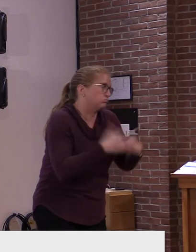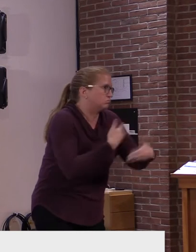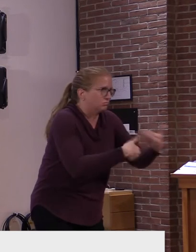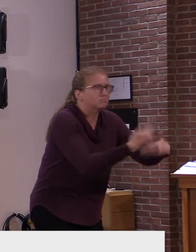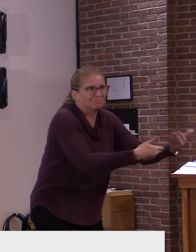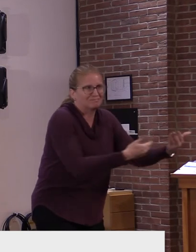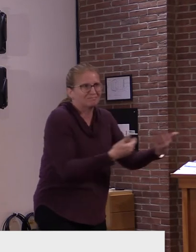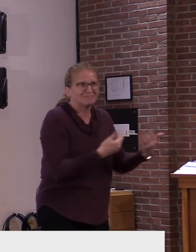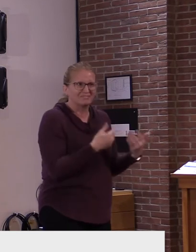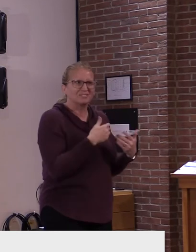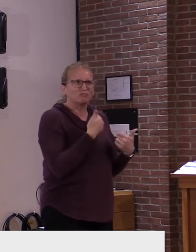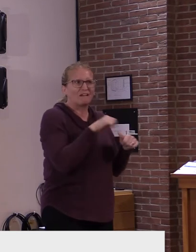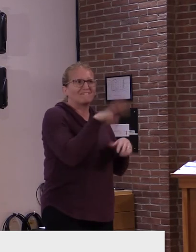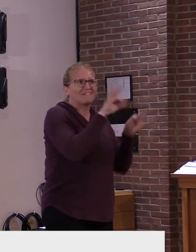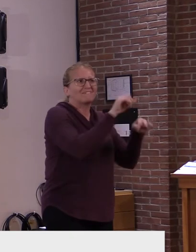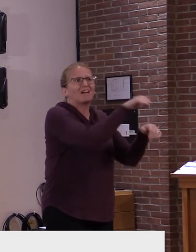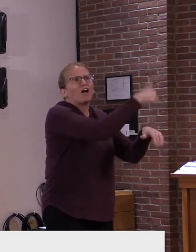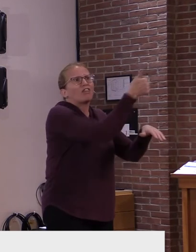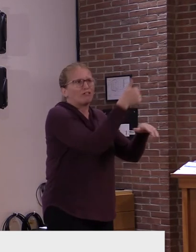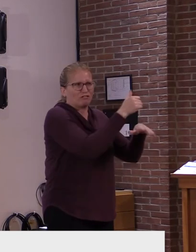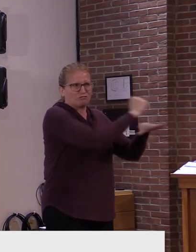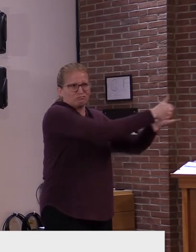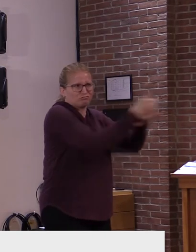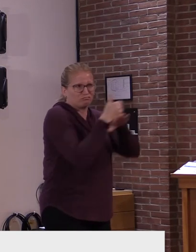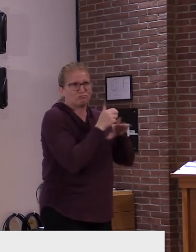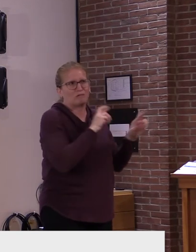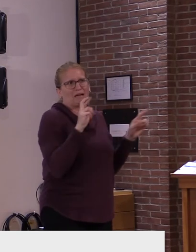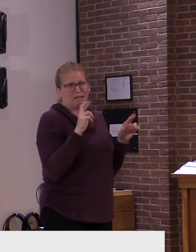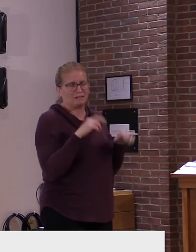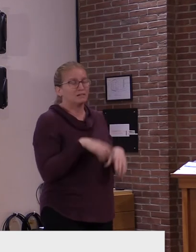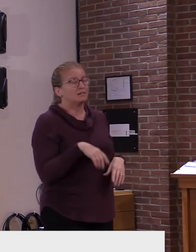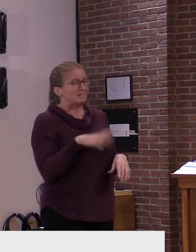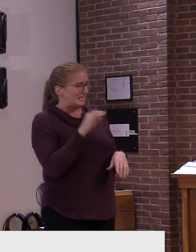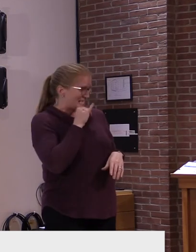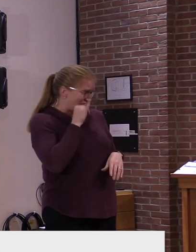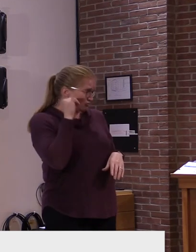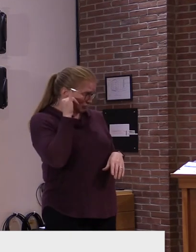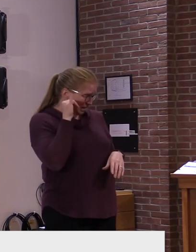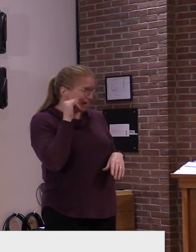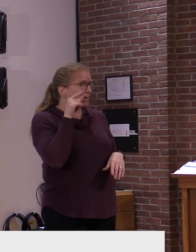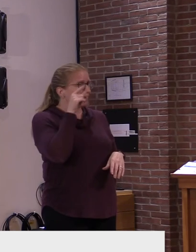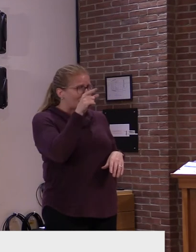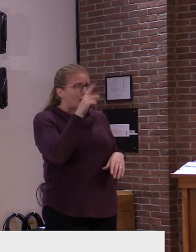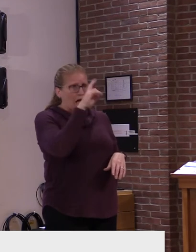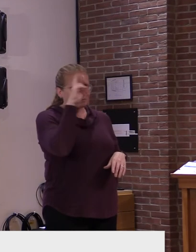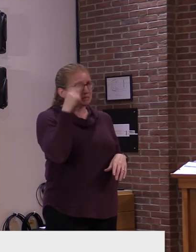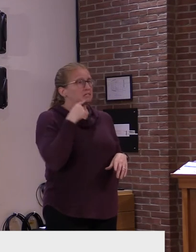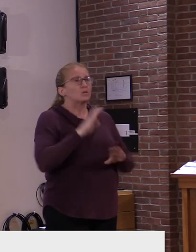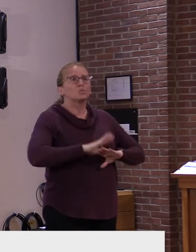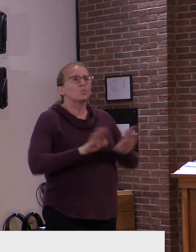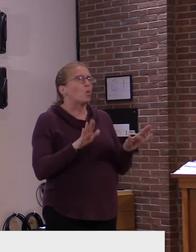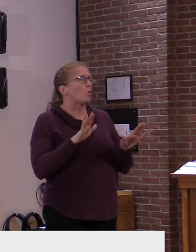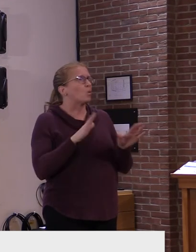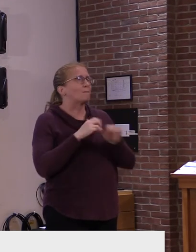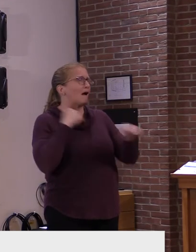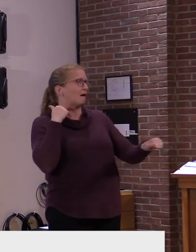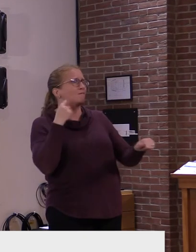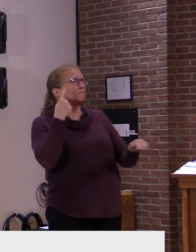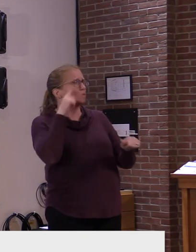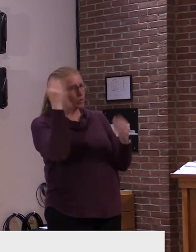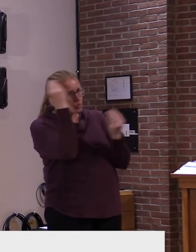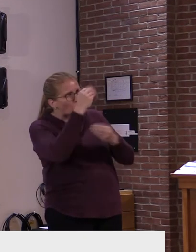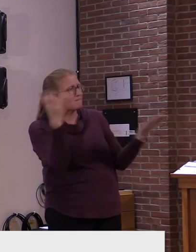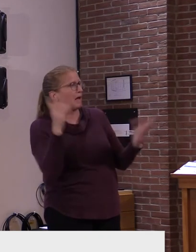up so to answer your question as of yesterday they told me on notifications there were no backlogs uh in